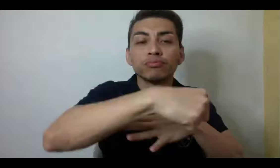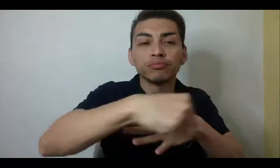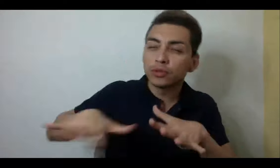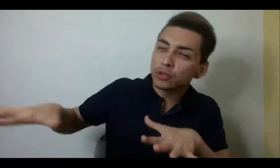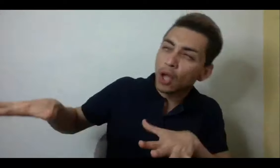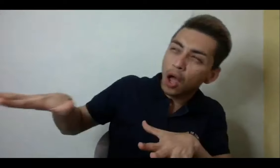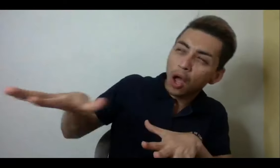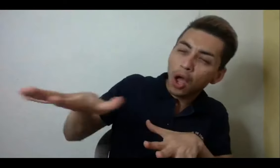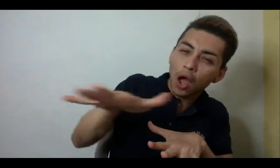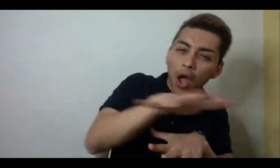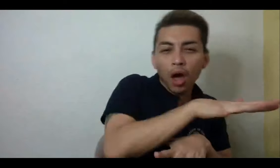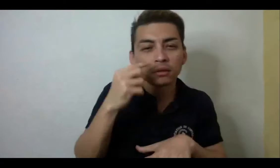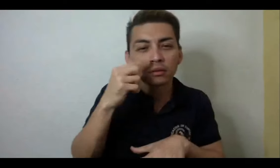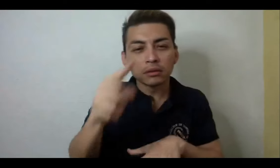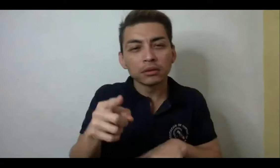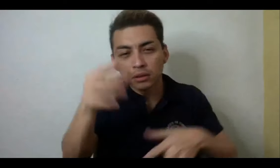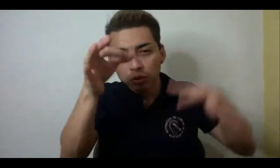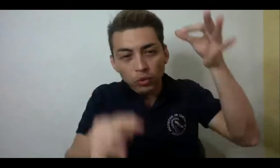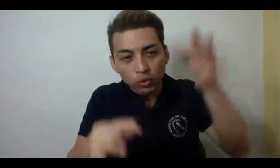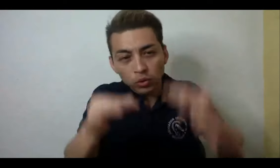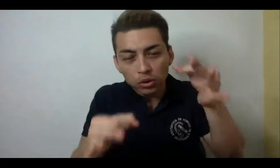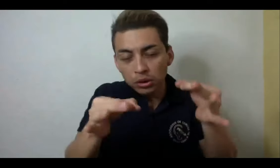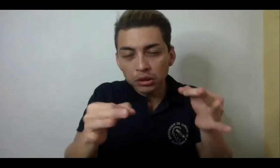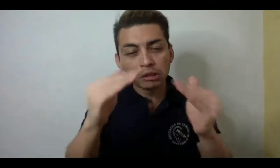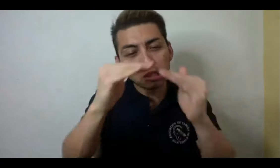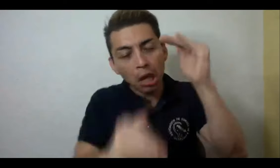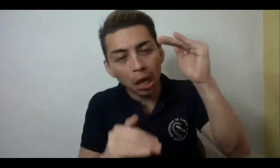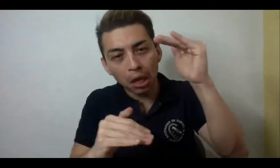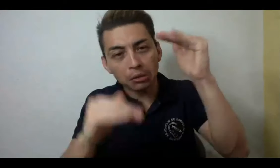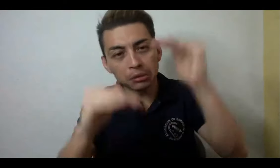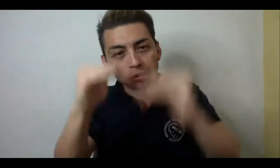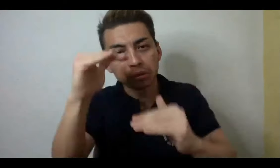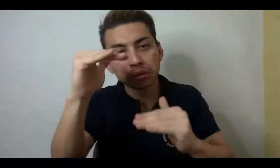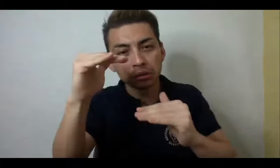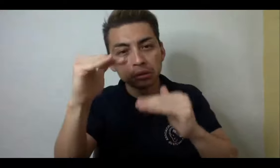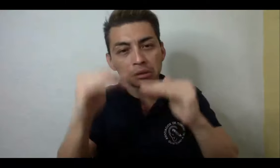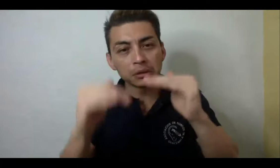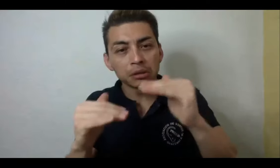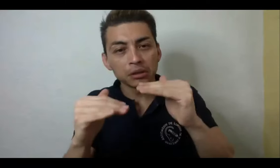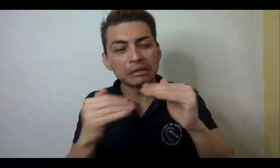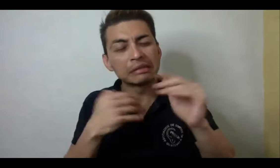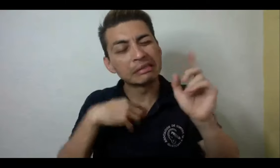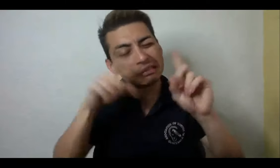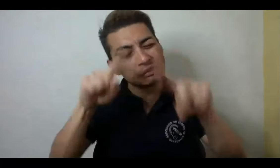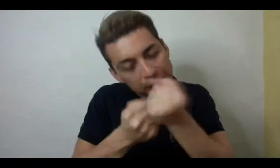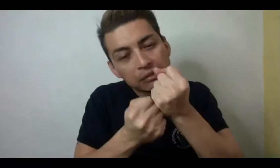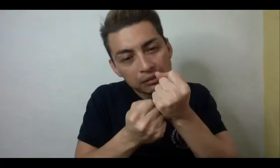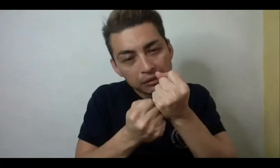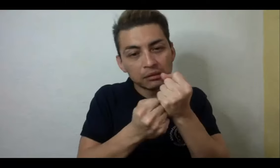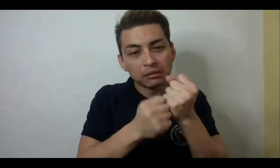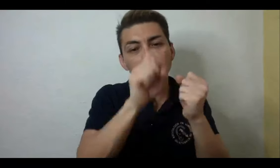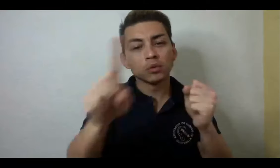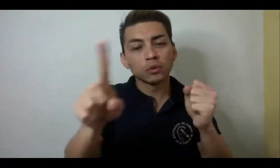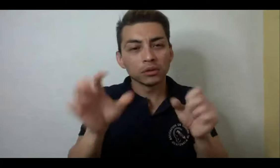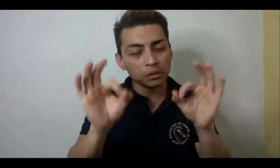healing past injustices and inequities, important efforts are still needed in order to achieve the